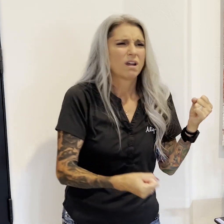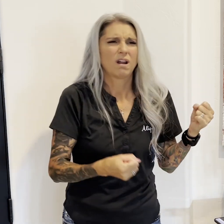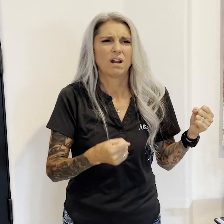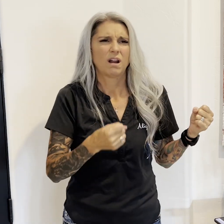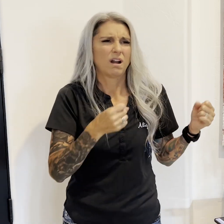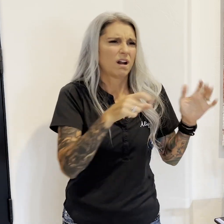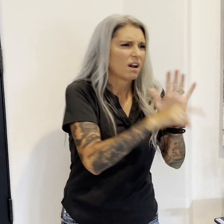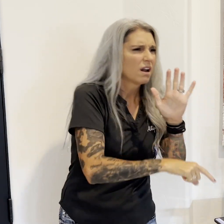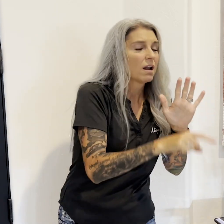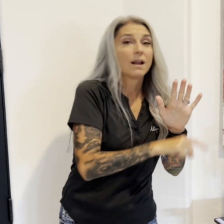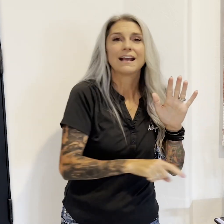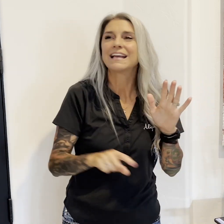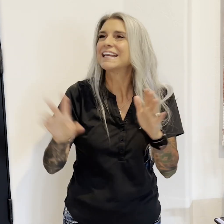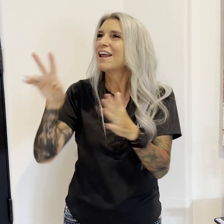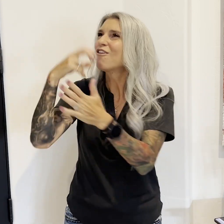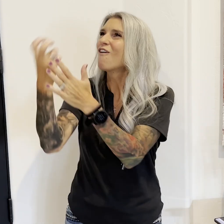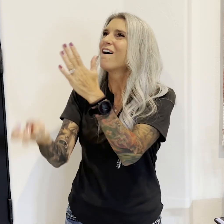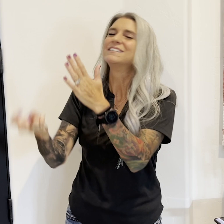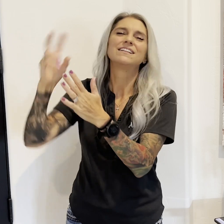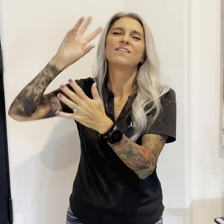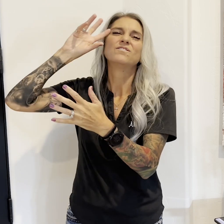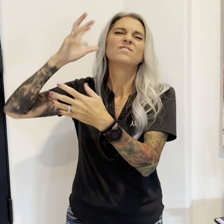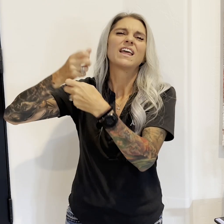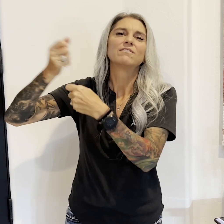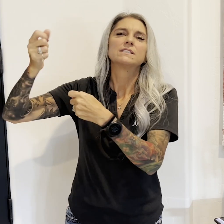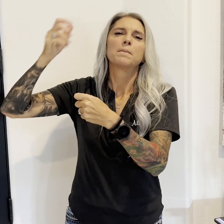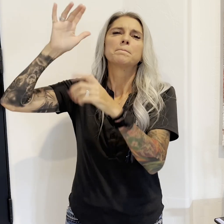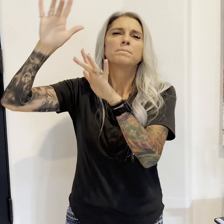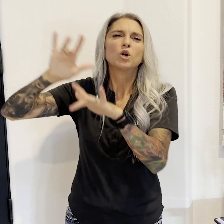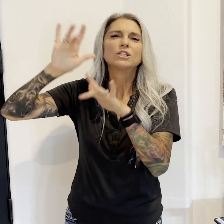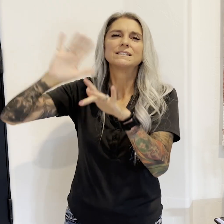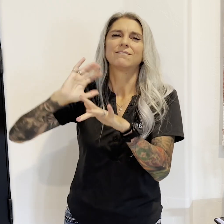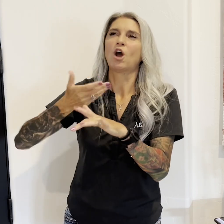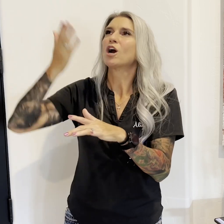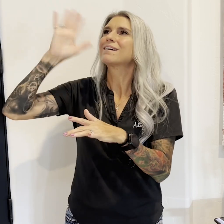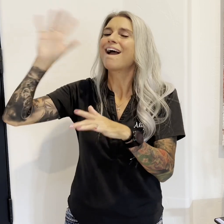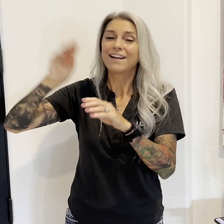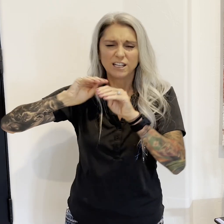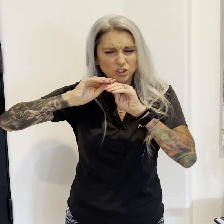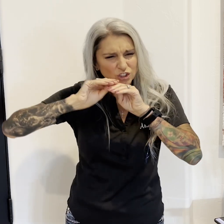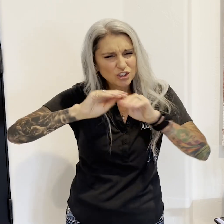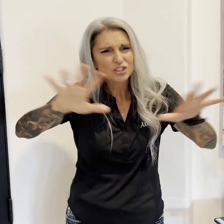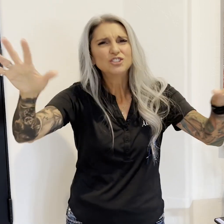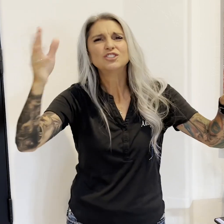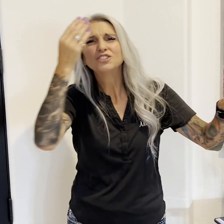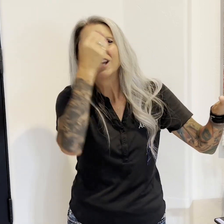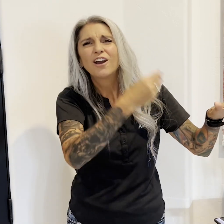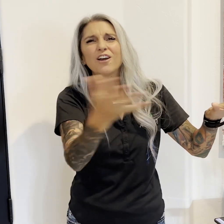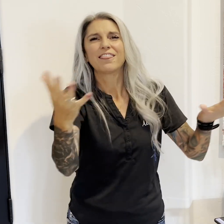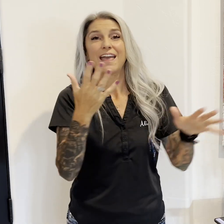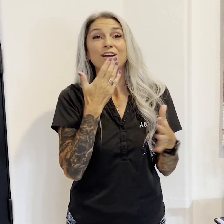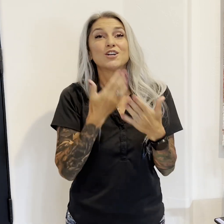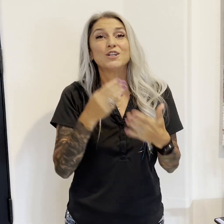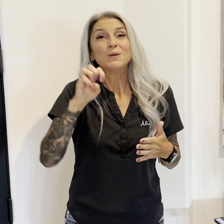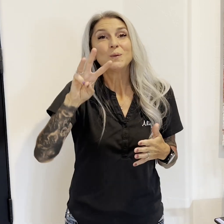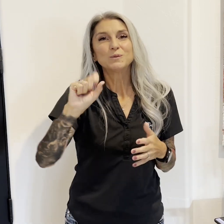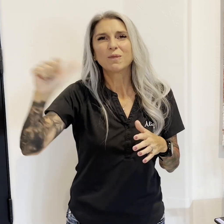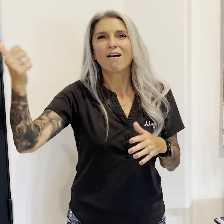get lost in the brokenness that's out there. Get lost in the faithfulness and the mercy of our God and share that